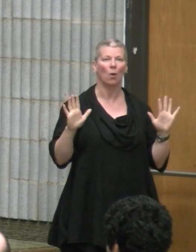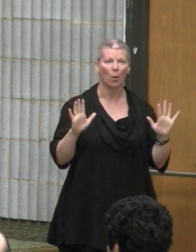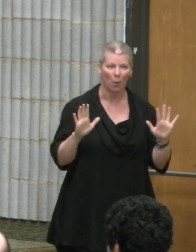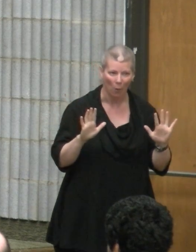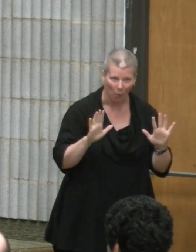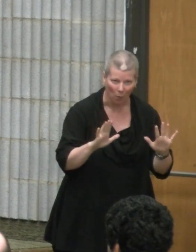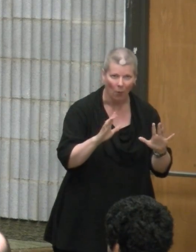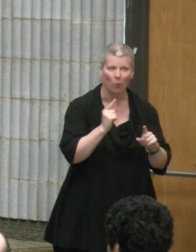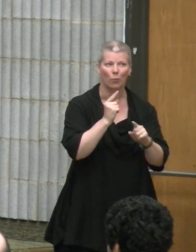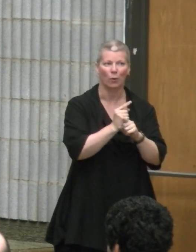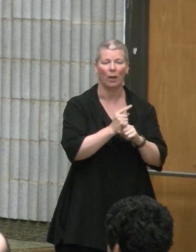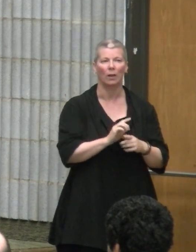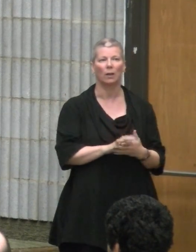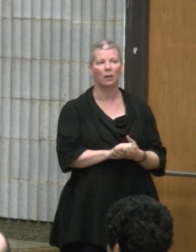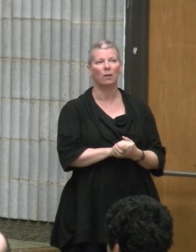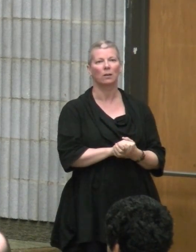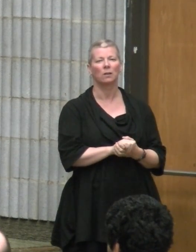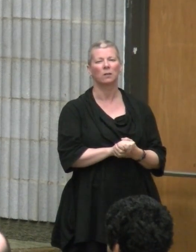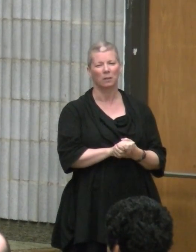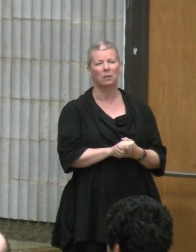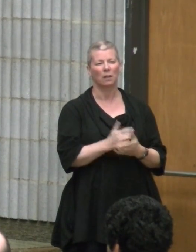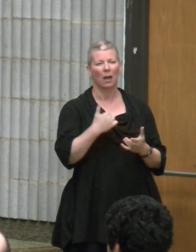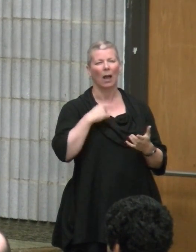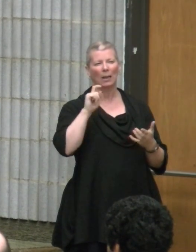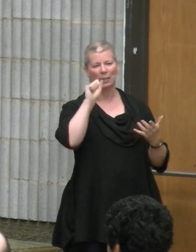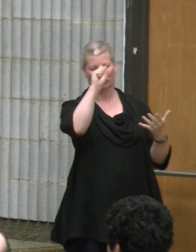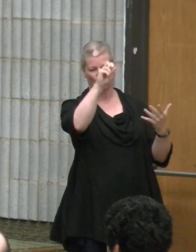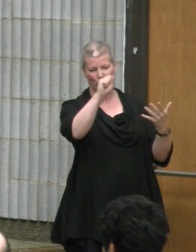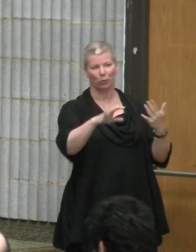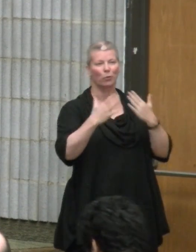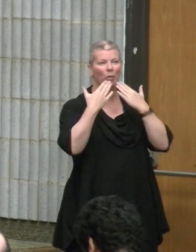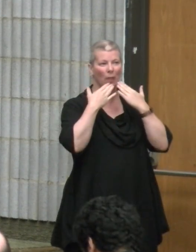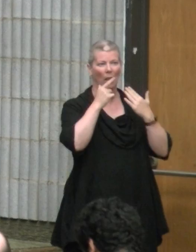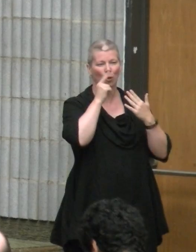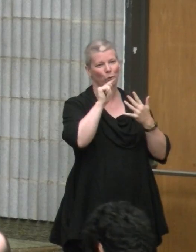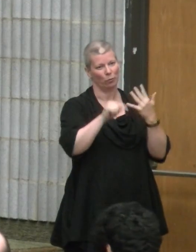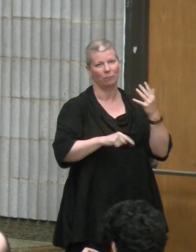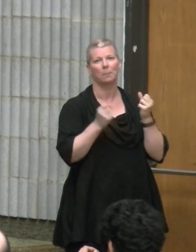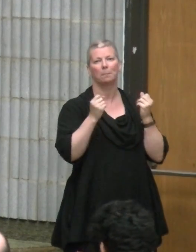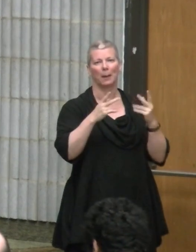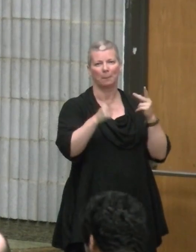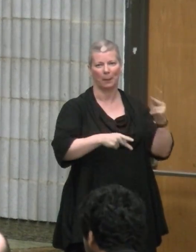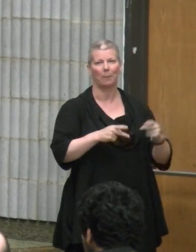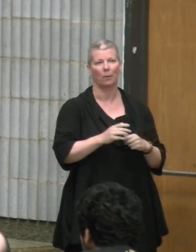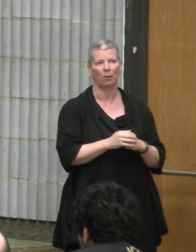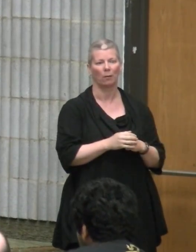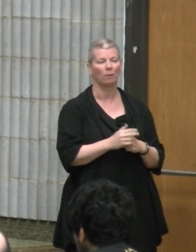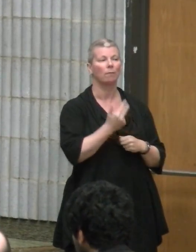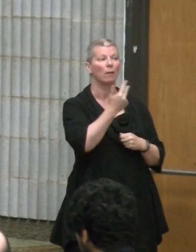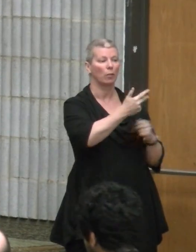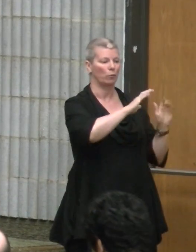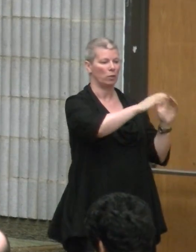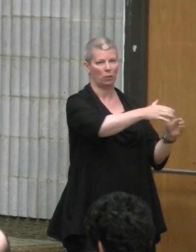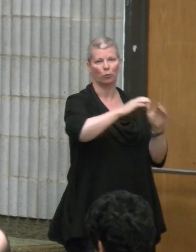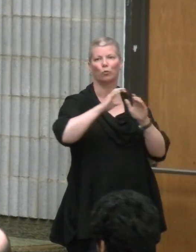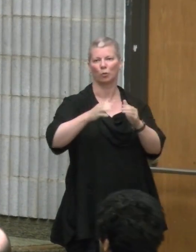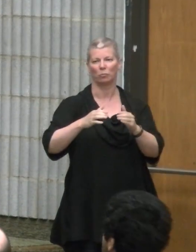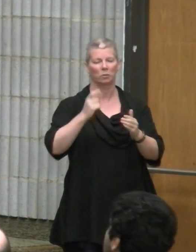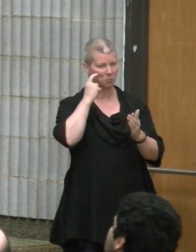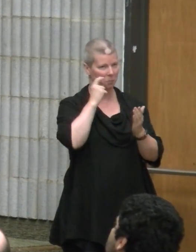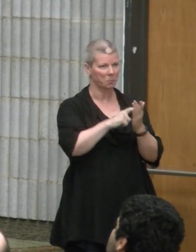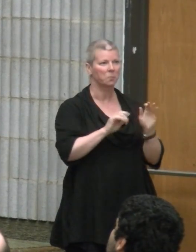finally, I would like to thank a number of people who have really helped us out in this event. Three groups in particular